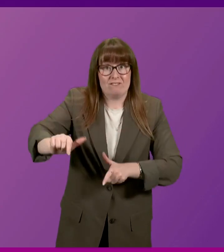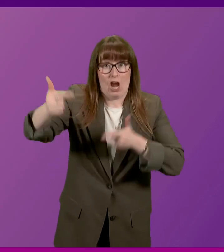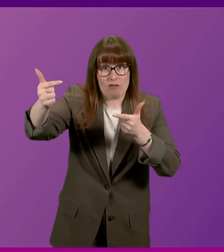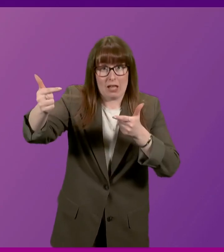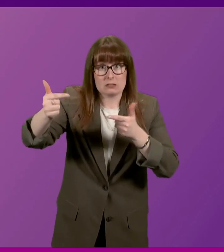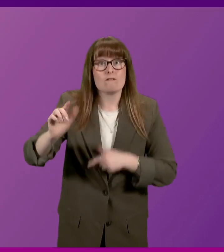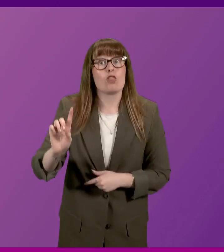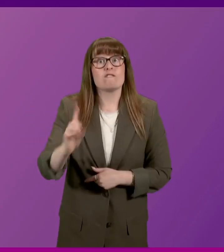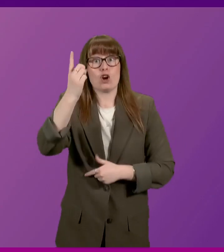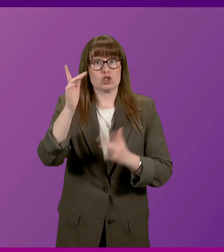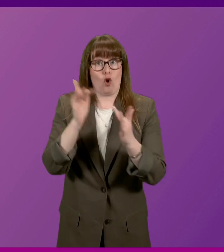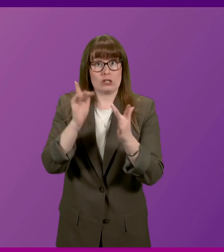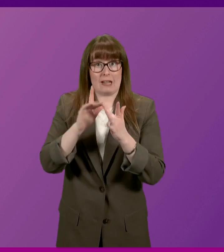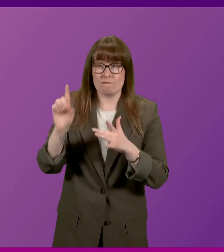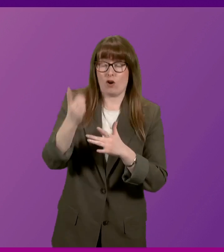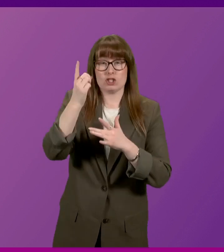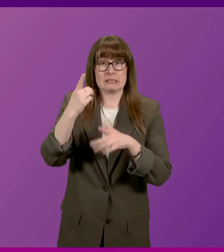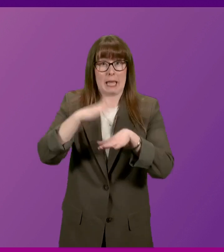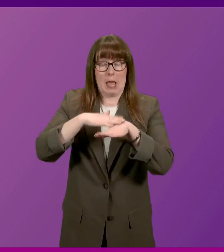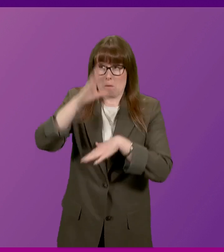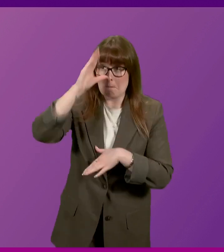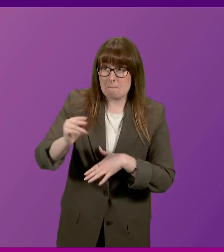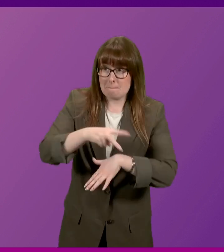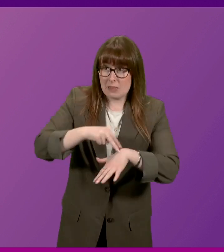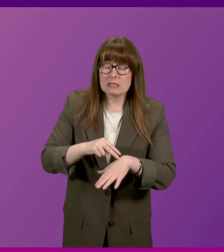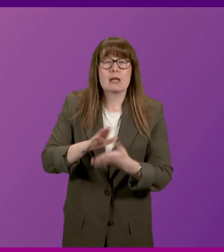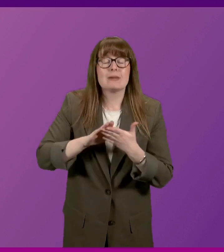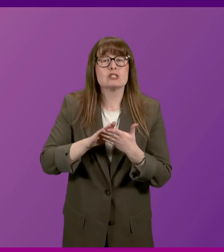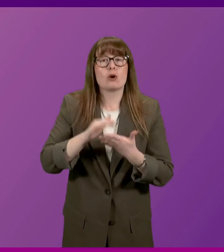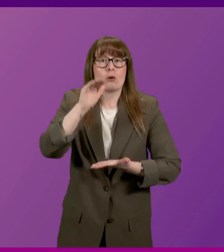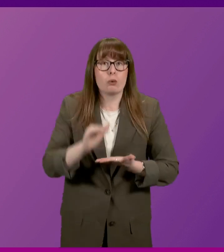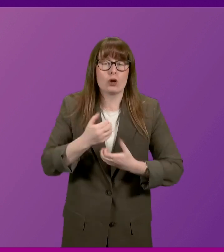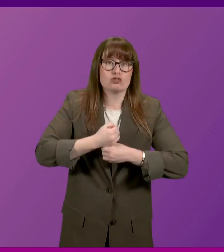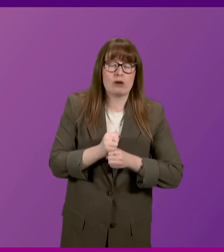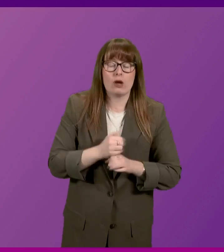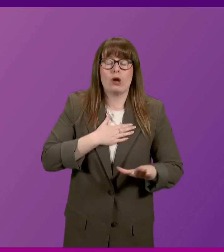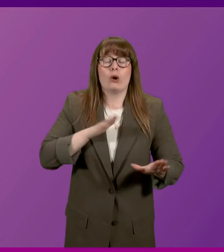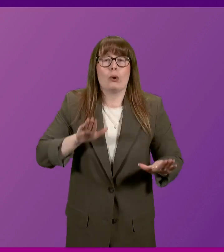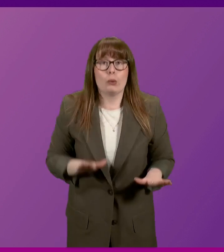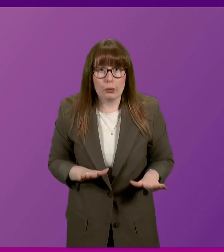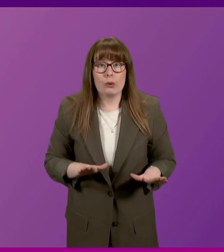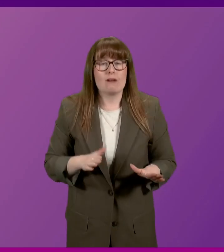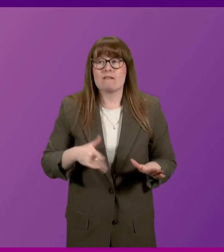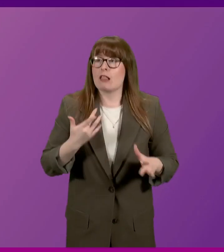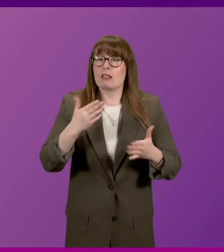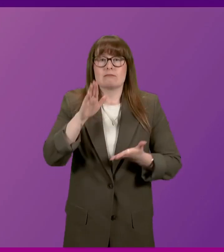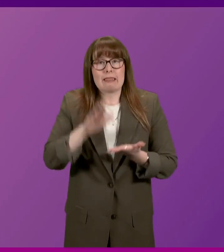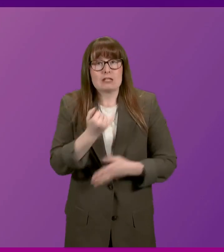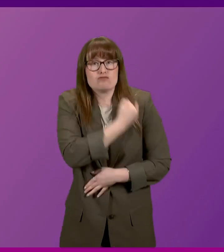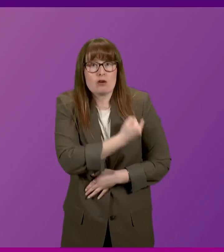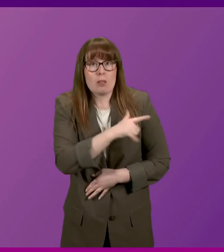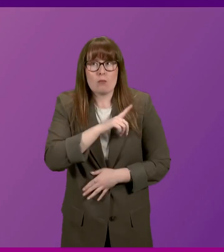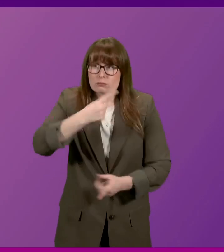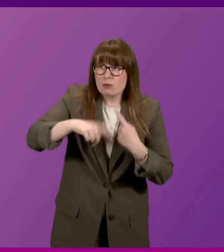that initial contact, it actually would help to reduce a lot of stress and trauma and feelings of vulnerability, because then people understand